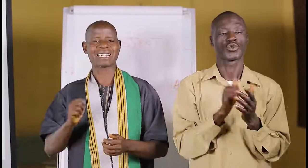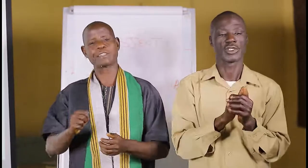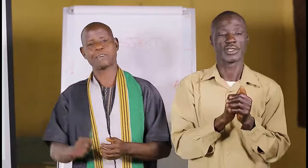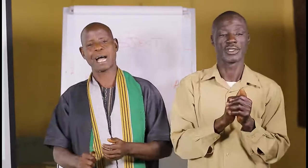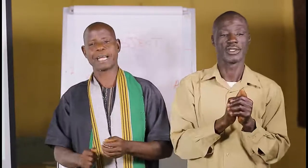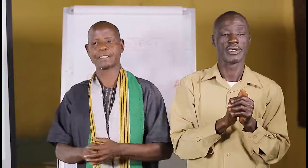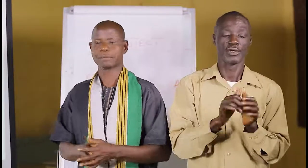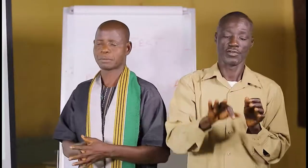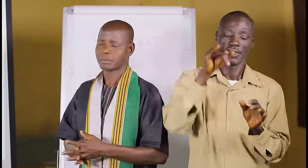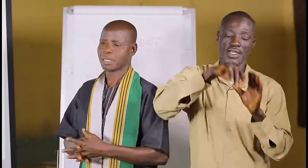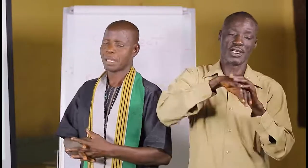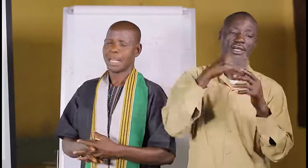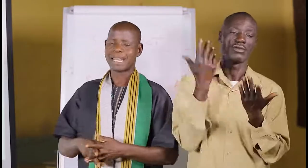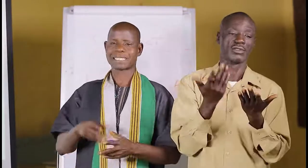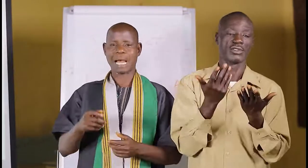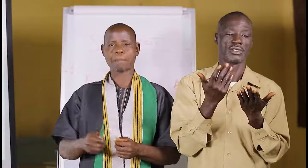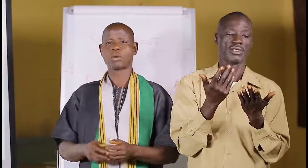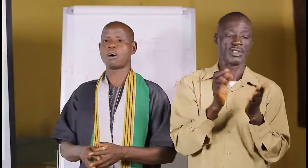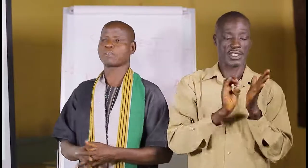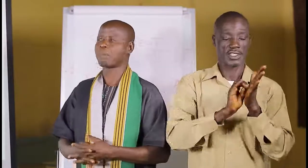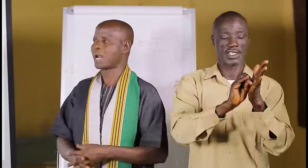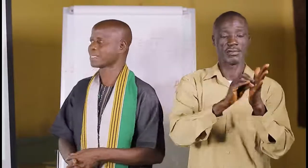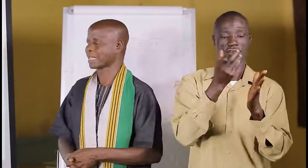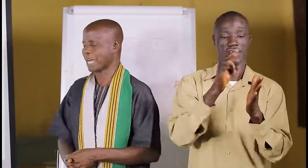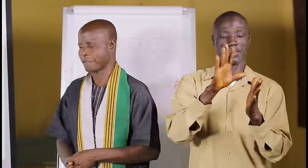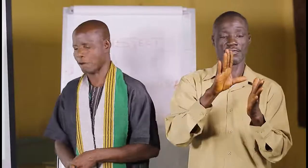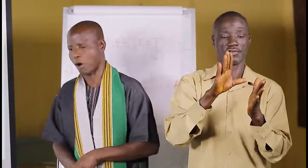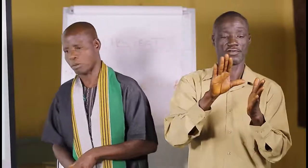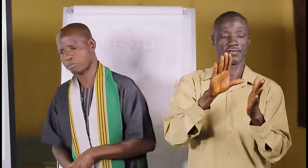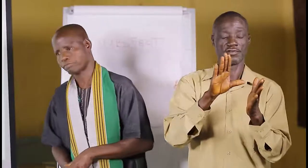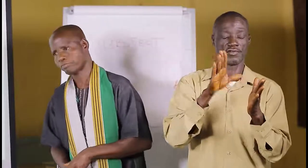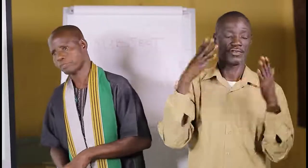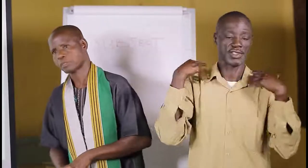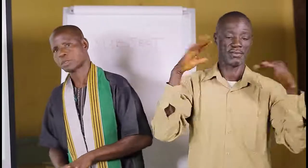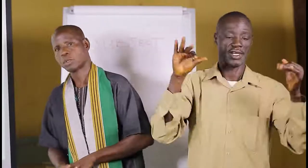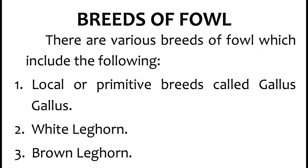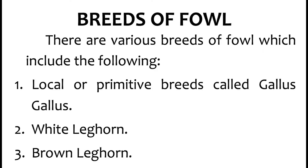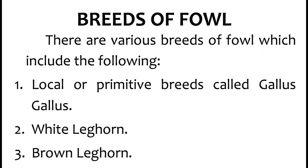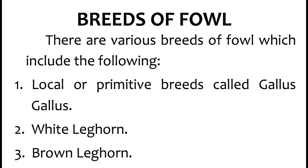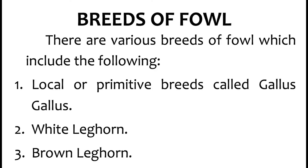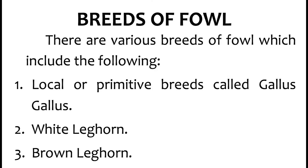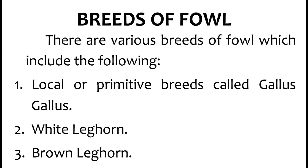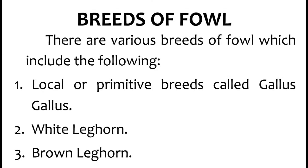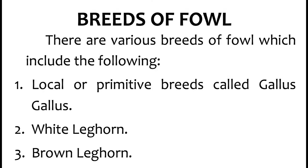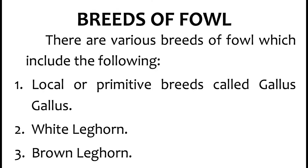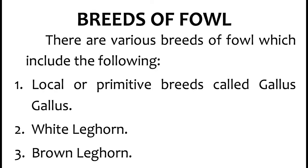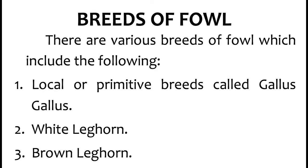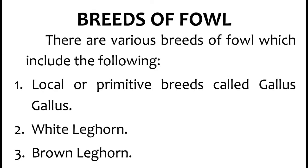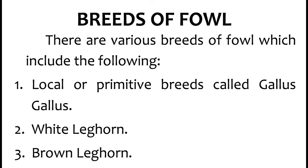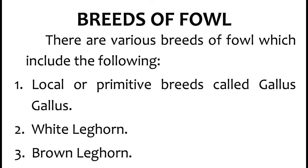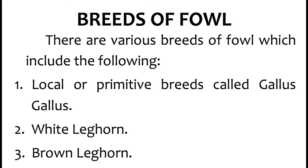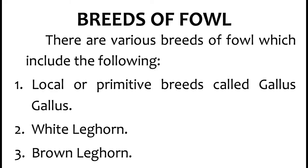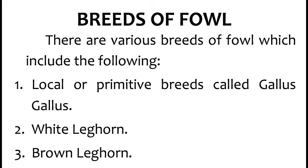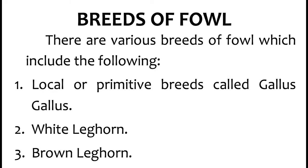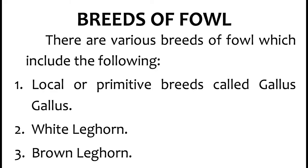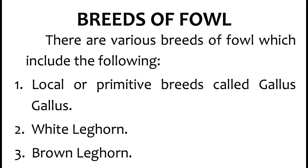as identifying examples of the birds that are involved. We also discussed